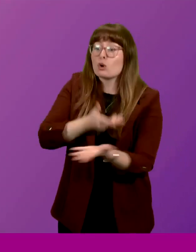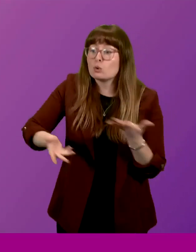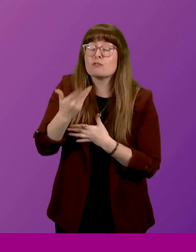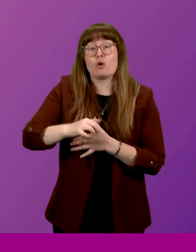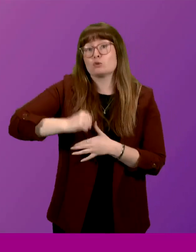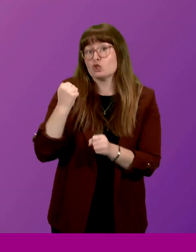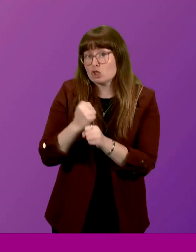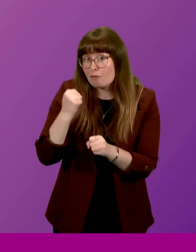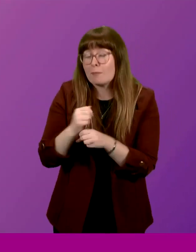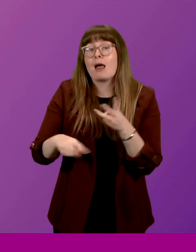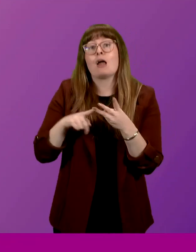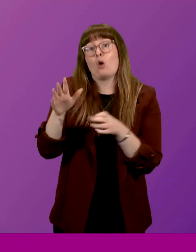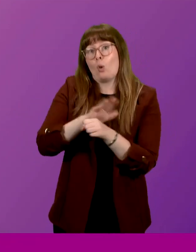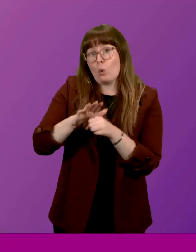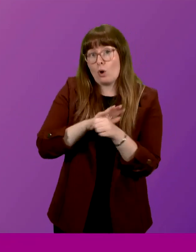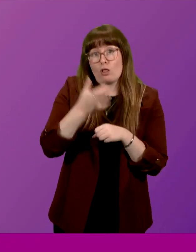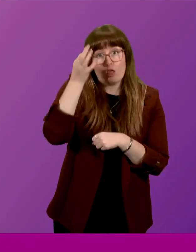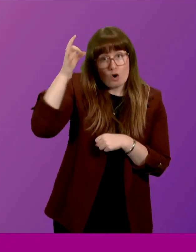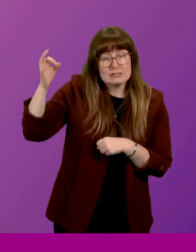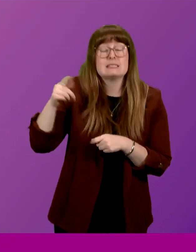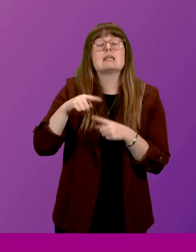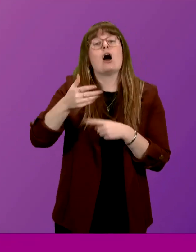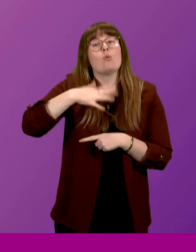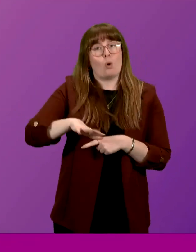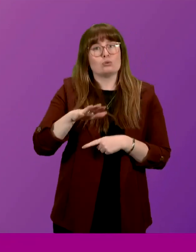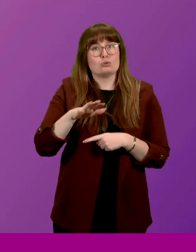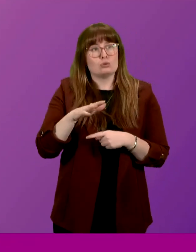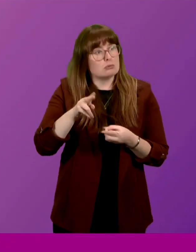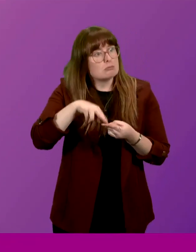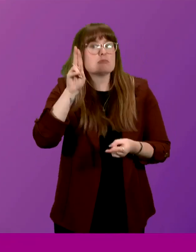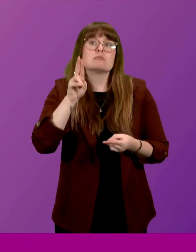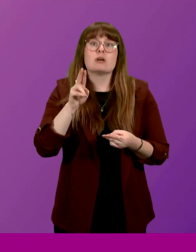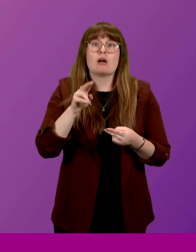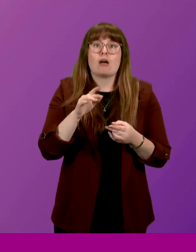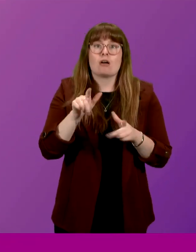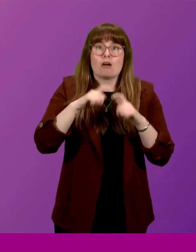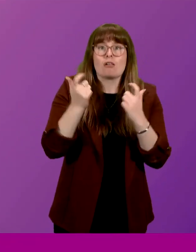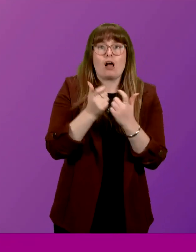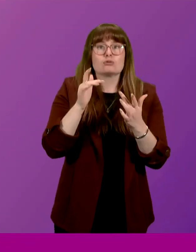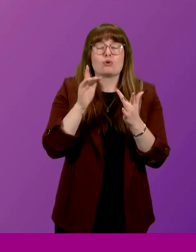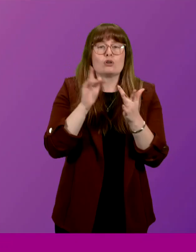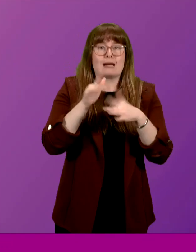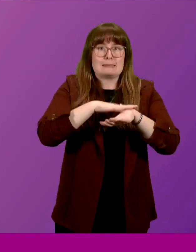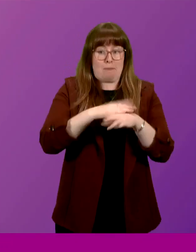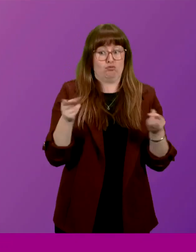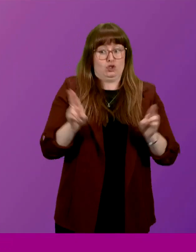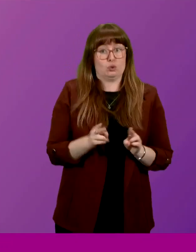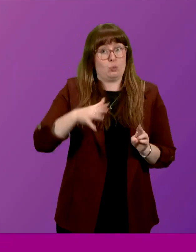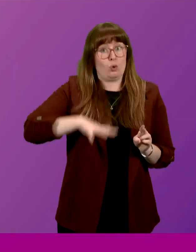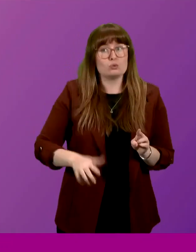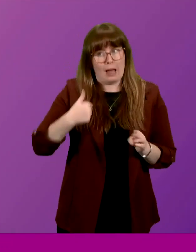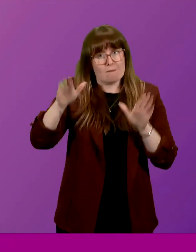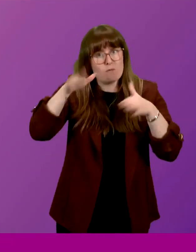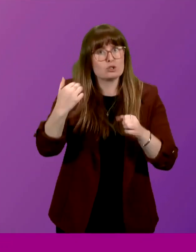Scottish Government and by local authorities. And I want to make progress on class contact time, and that's exactly what the Education Secretary and I are focused on